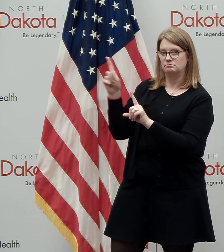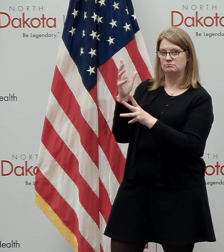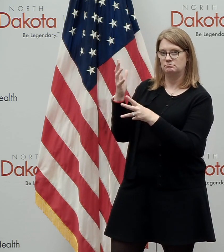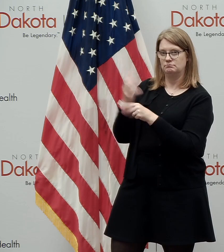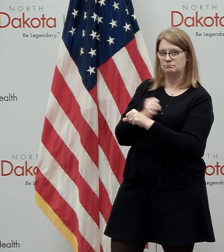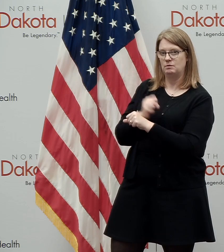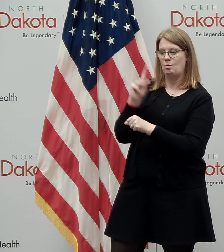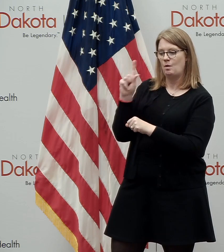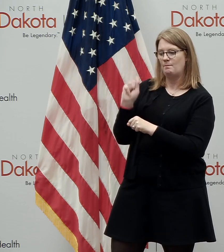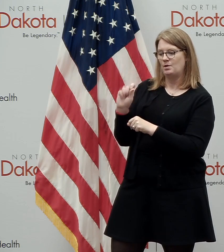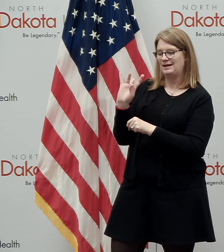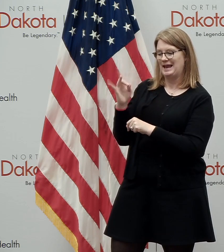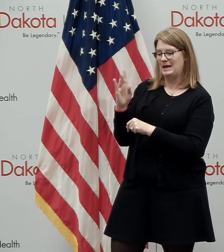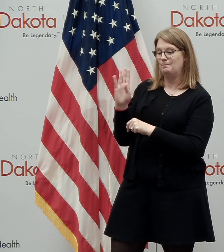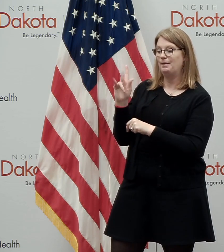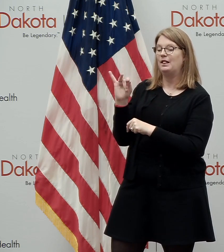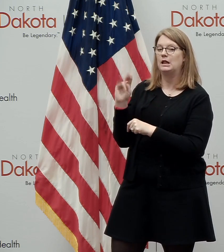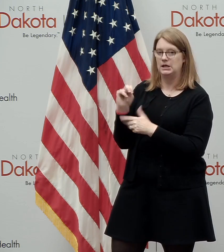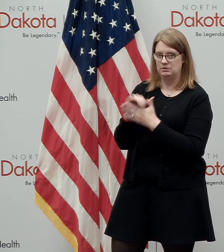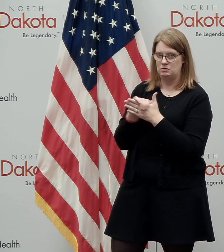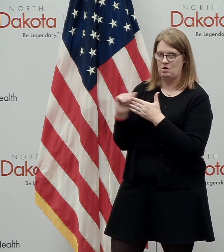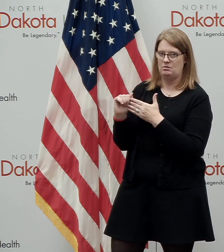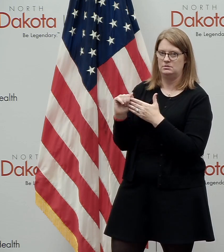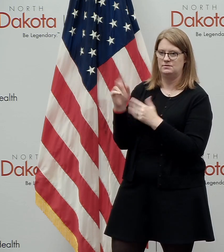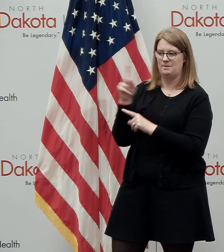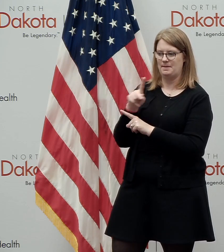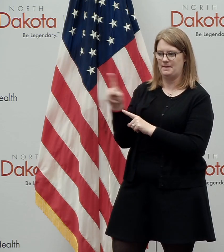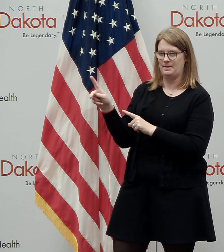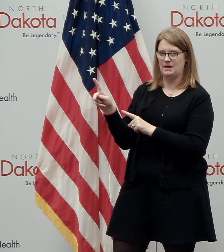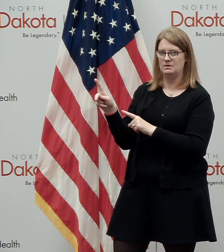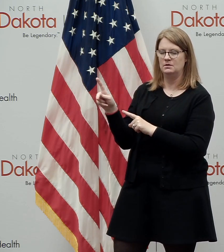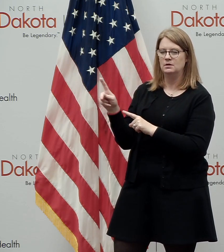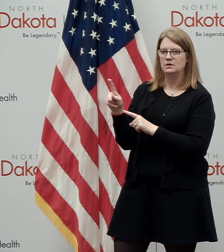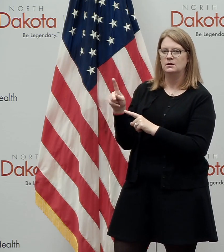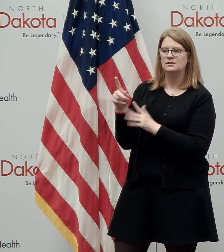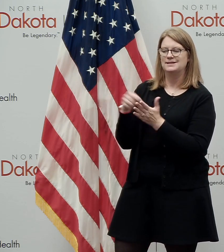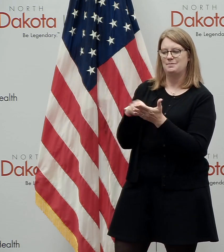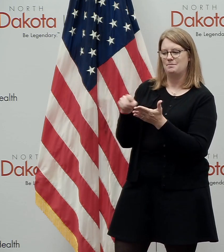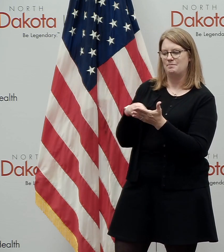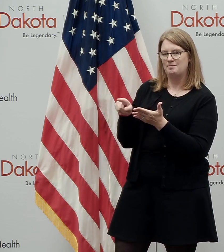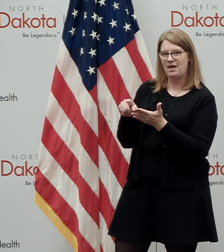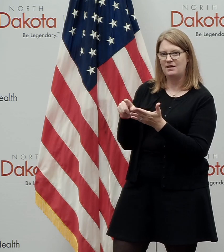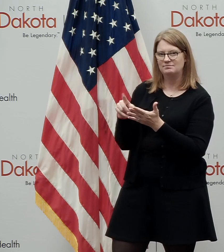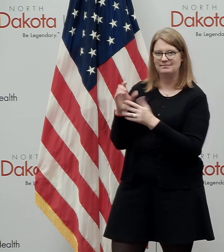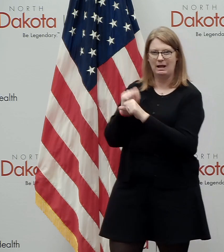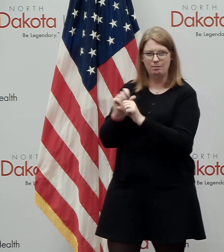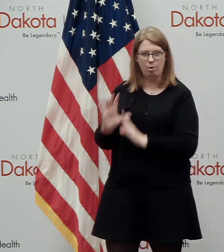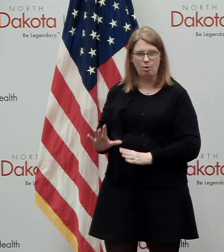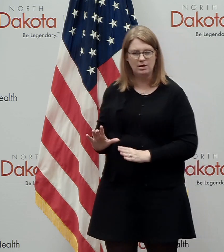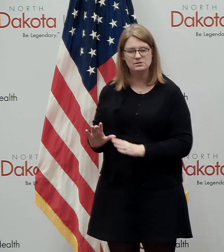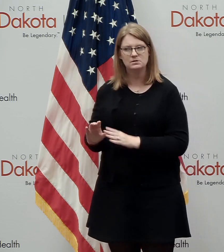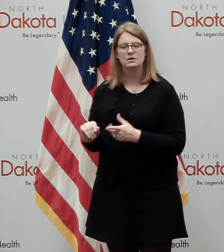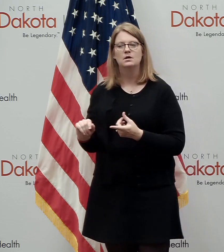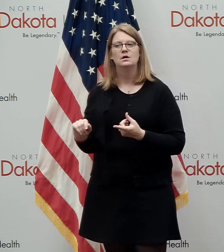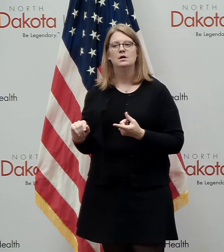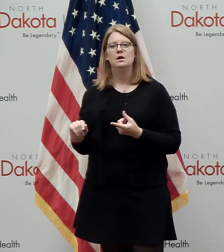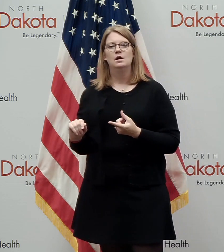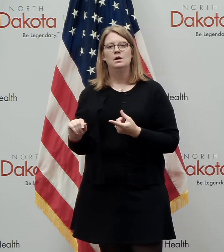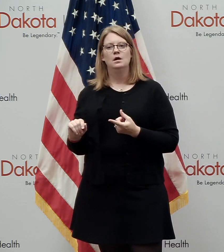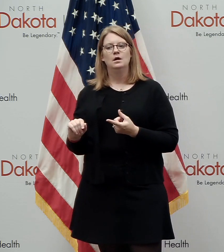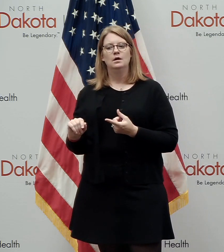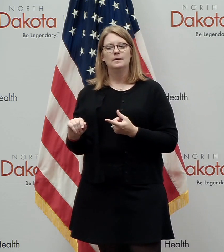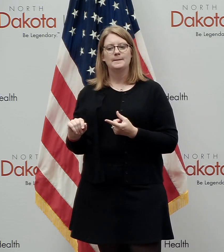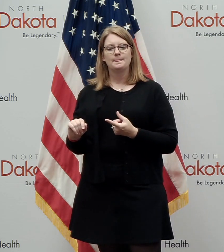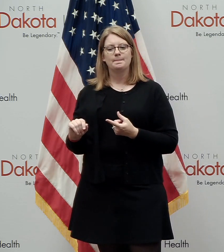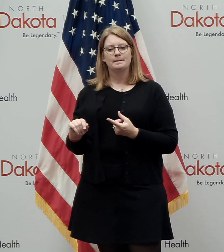received almost $1.8 billion of grants to help them cover payroll during the time of the pandemic, but there